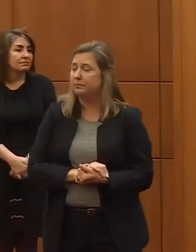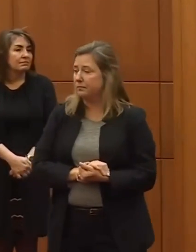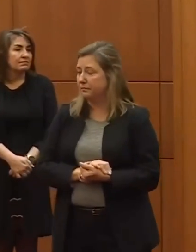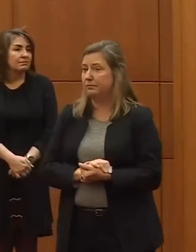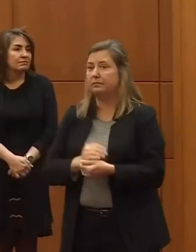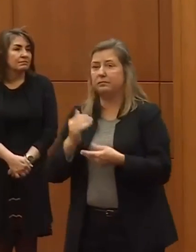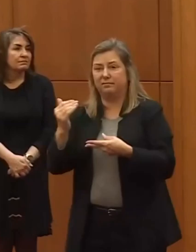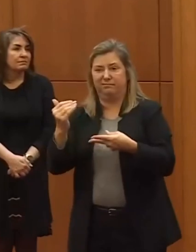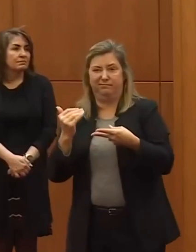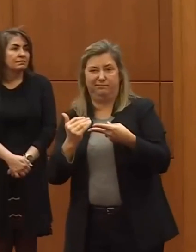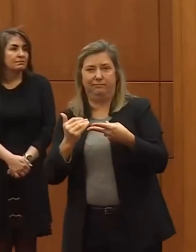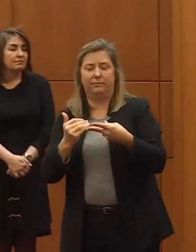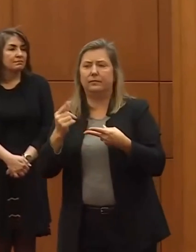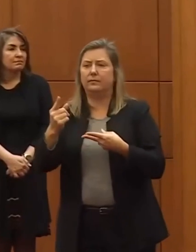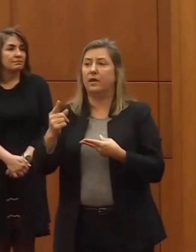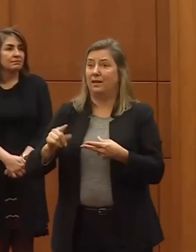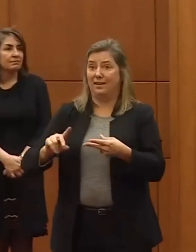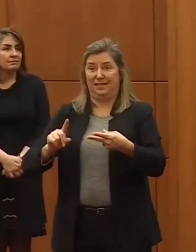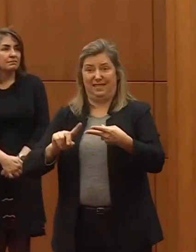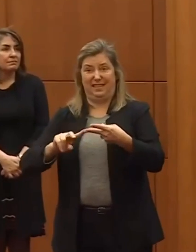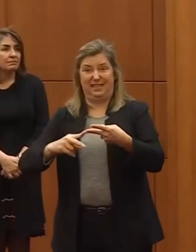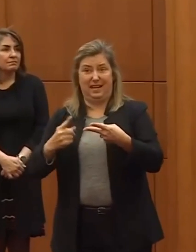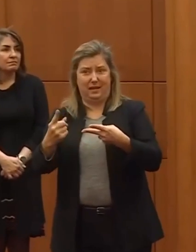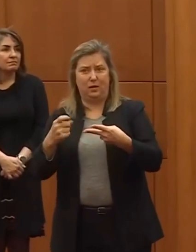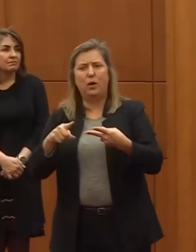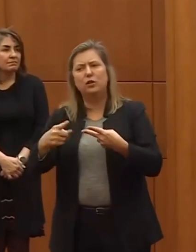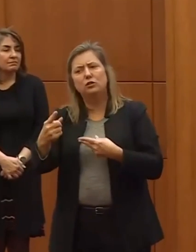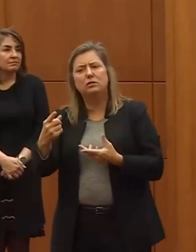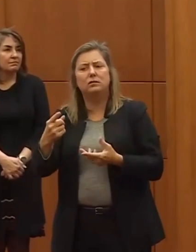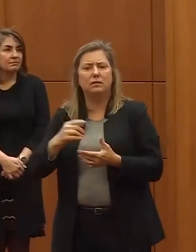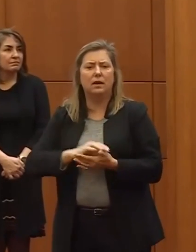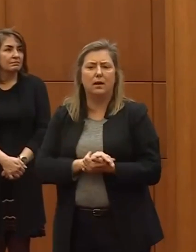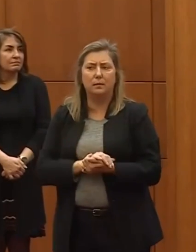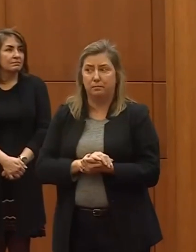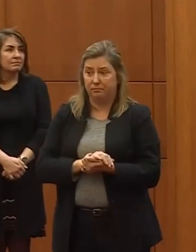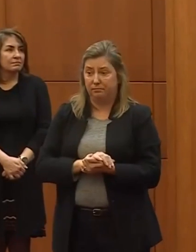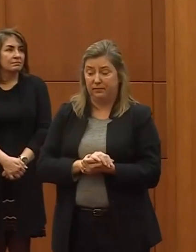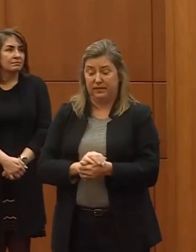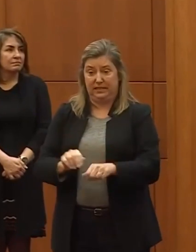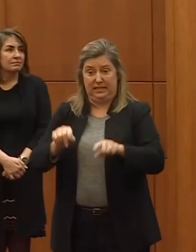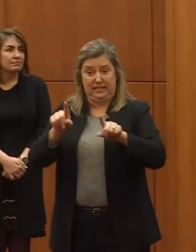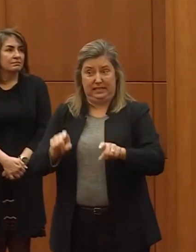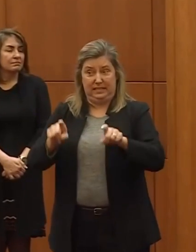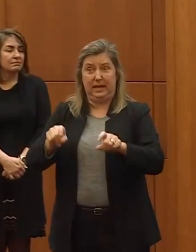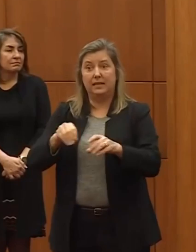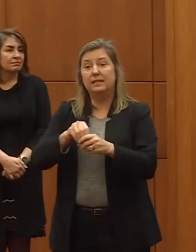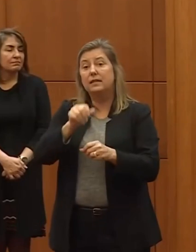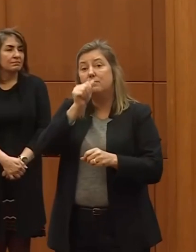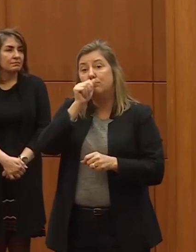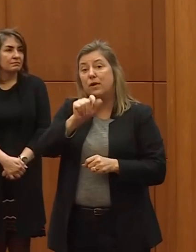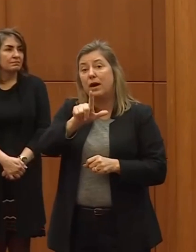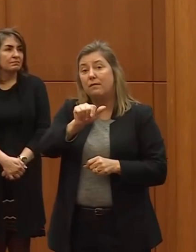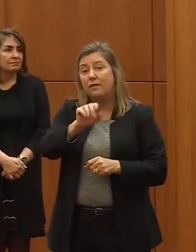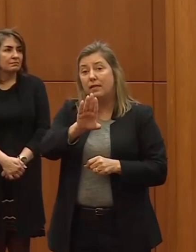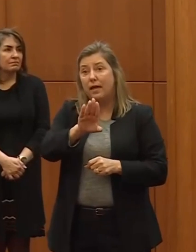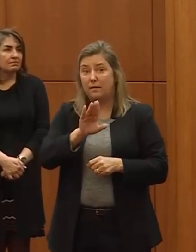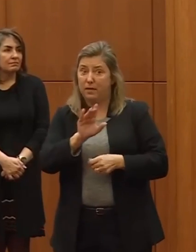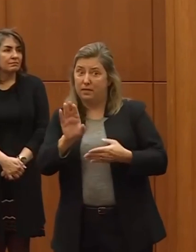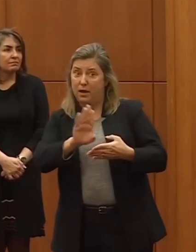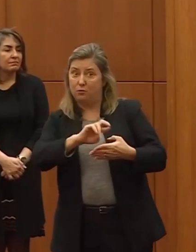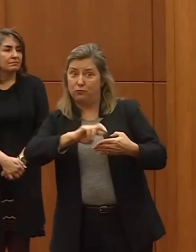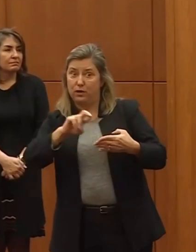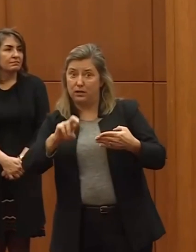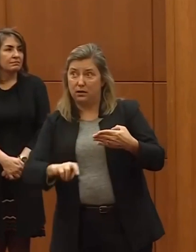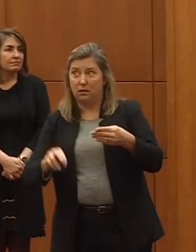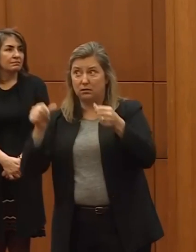The numbers of the second question you asked was whether or not the tests that are being done in private labs and the results of those